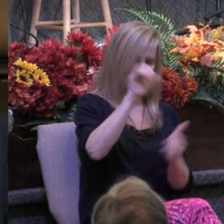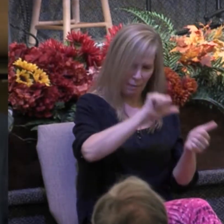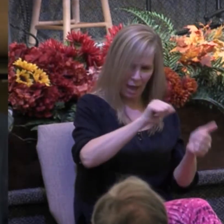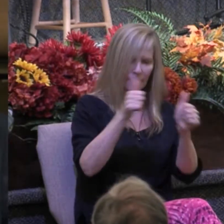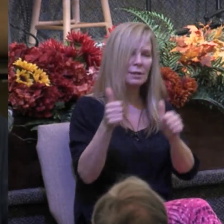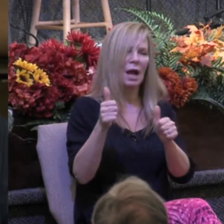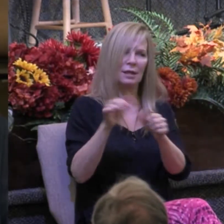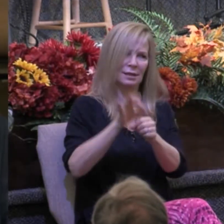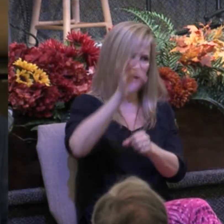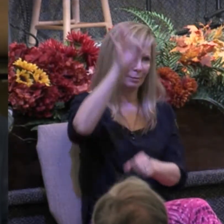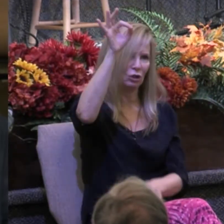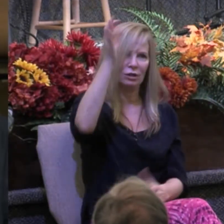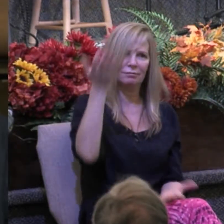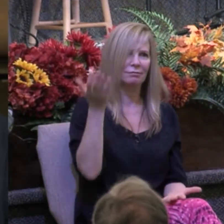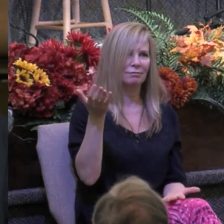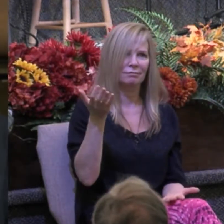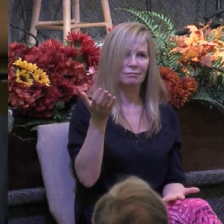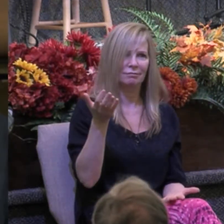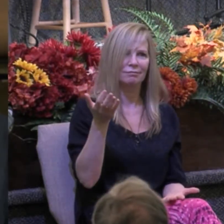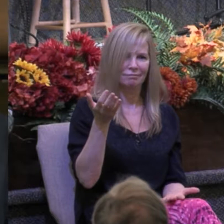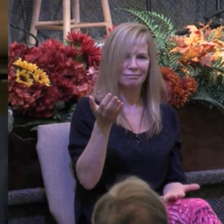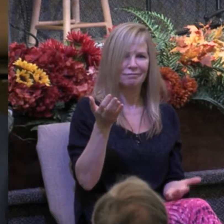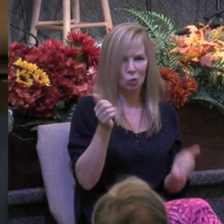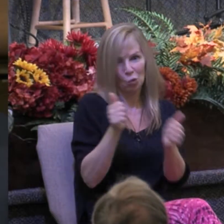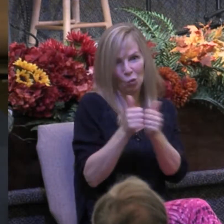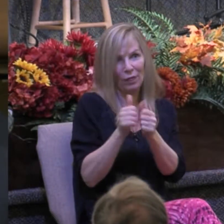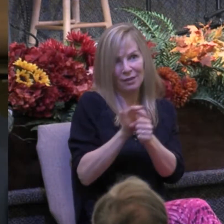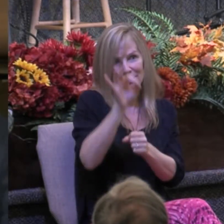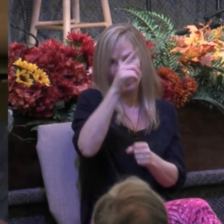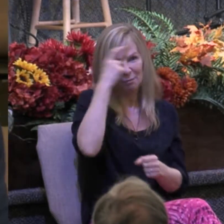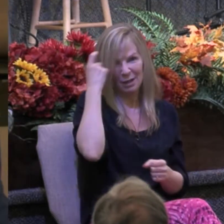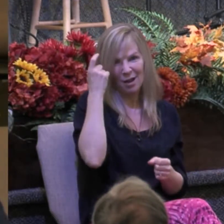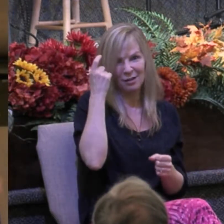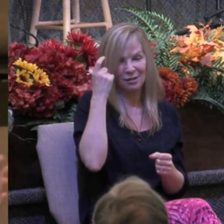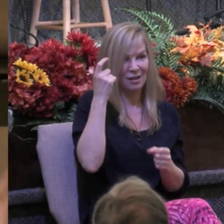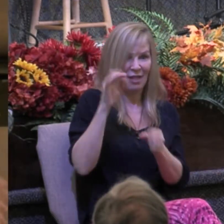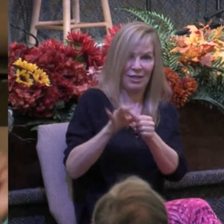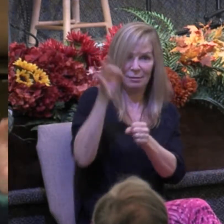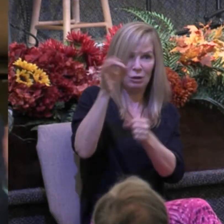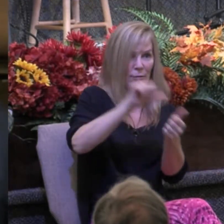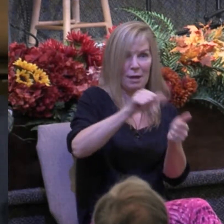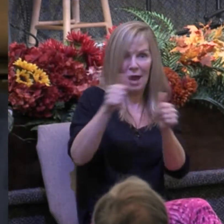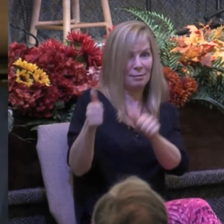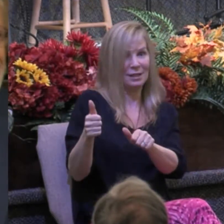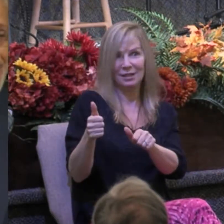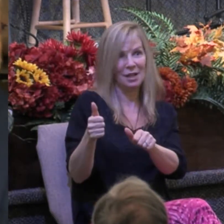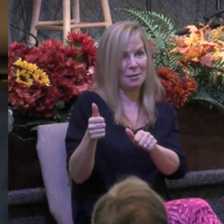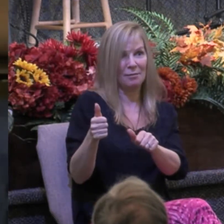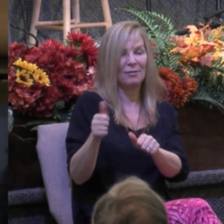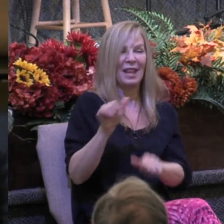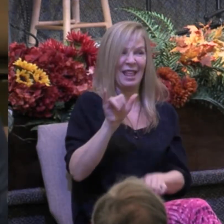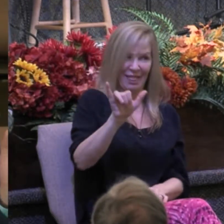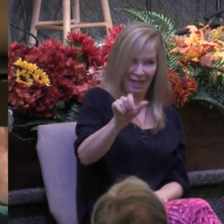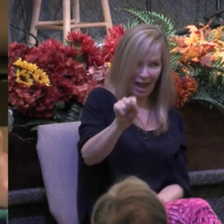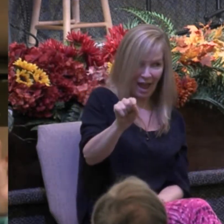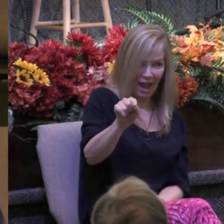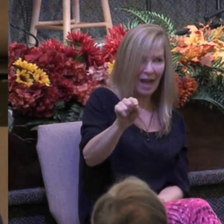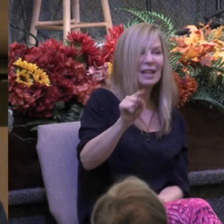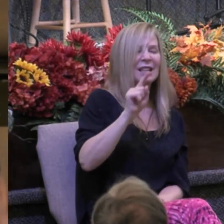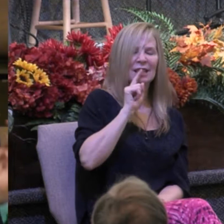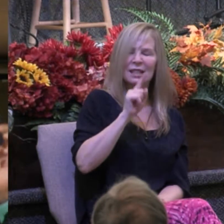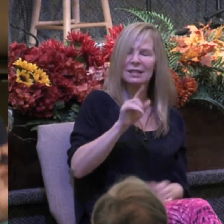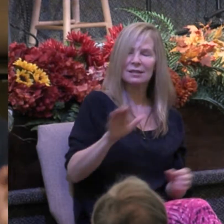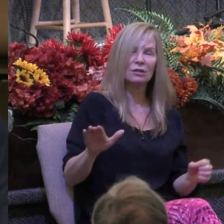baptizing with the Holy Spirit, because this Spirit baptism, notice this, it is a